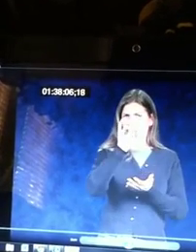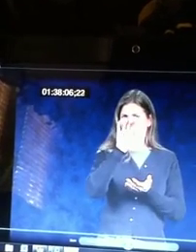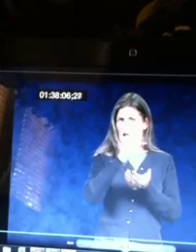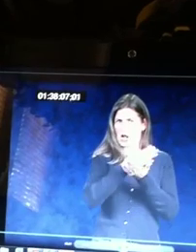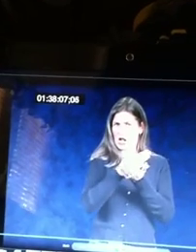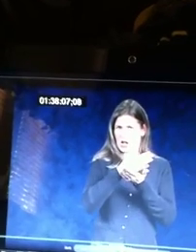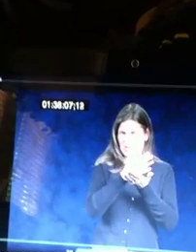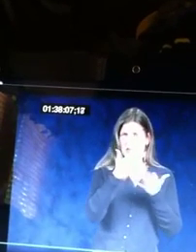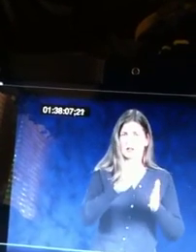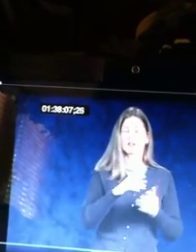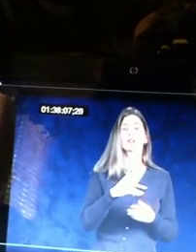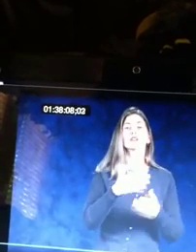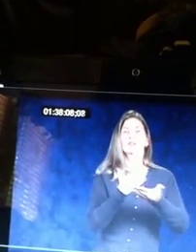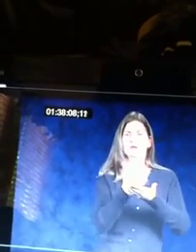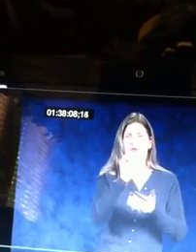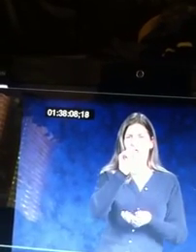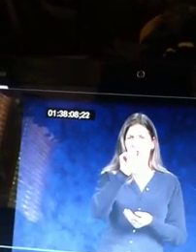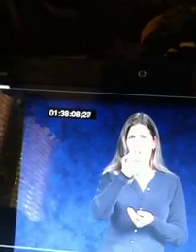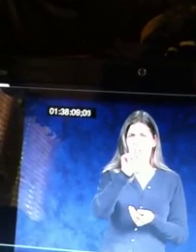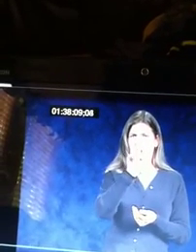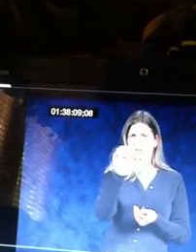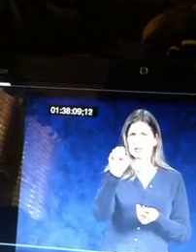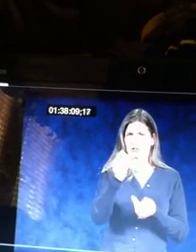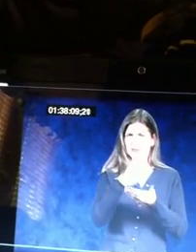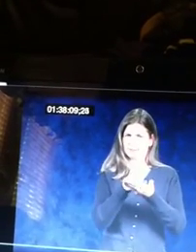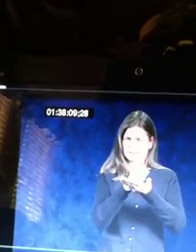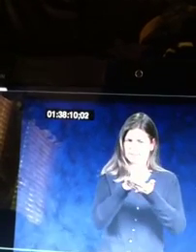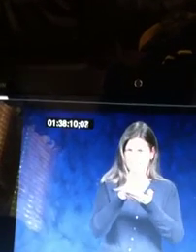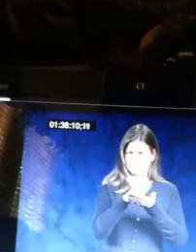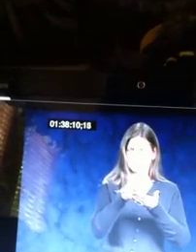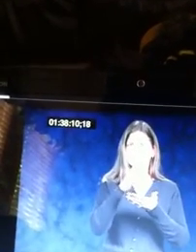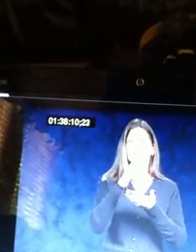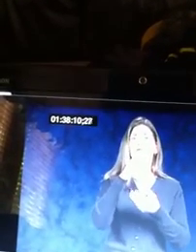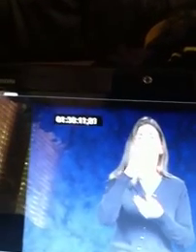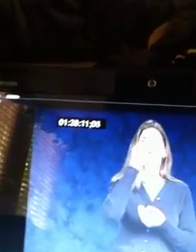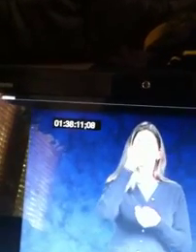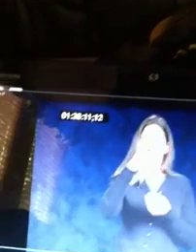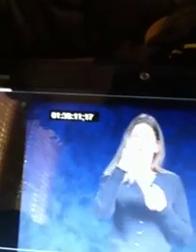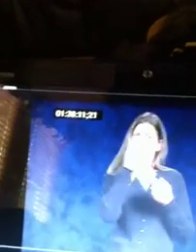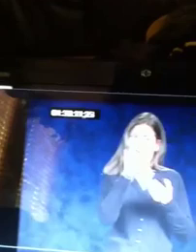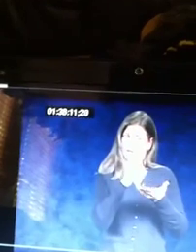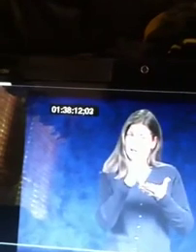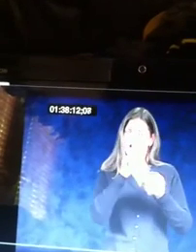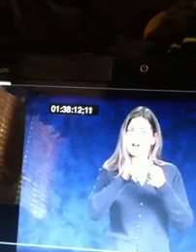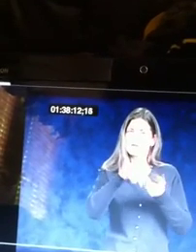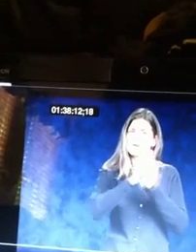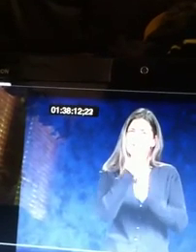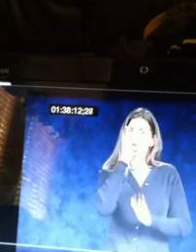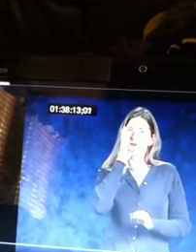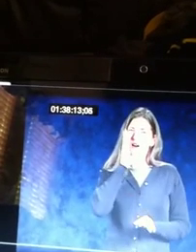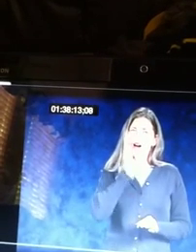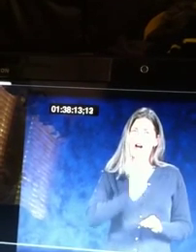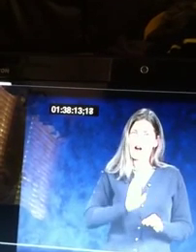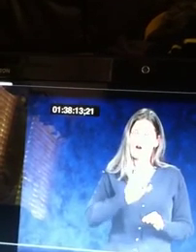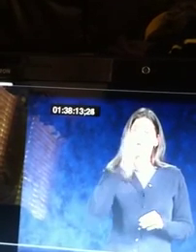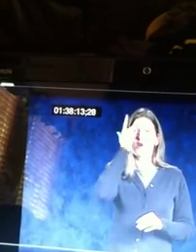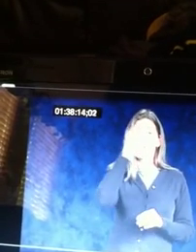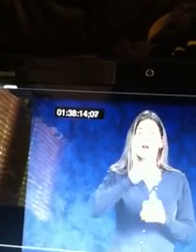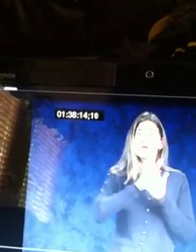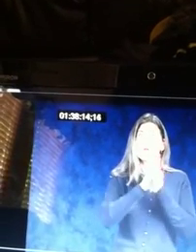You'll need 1 onion for 1 person, 2 onions for 2 people, etc. So go ahead and cut them up really small, and then